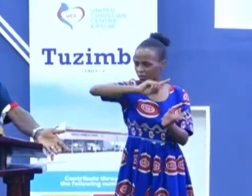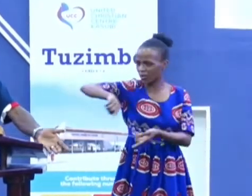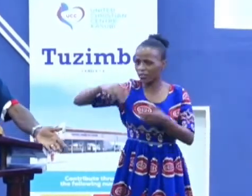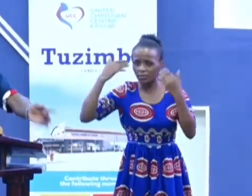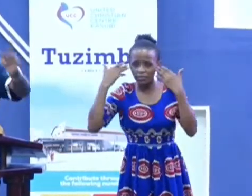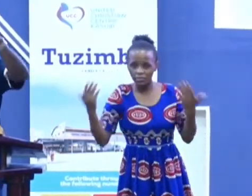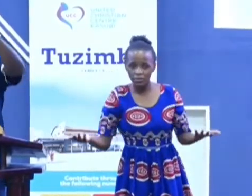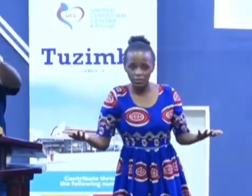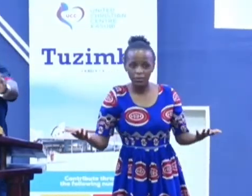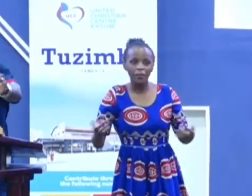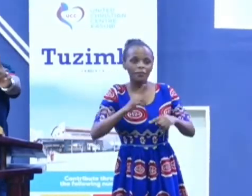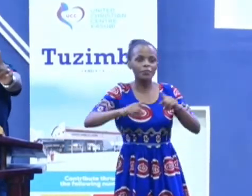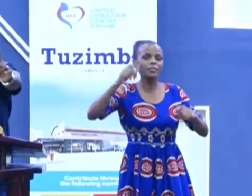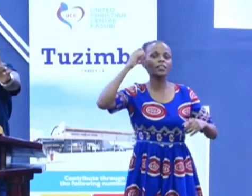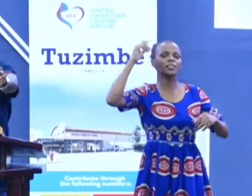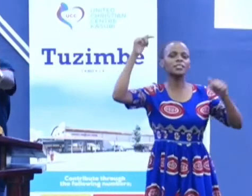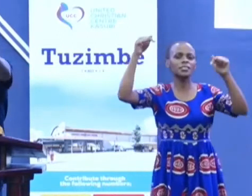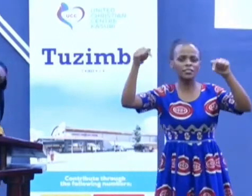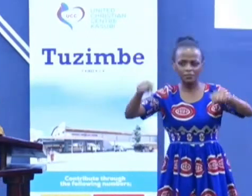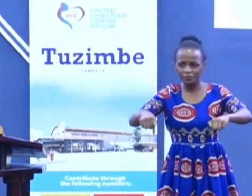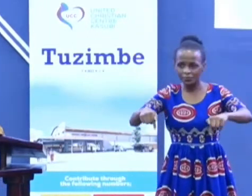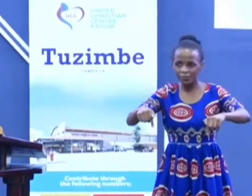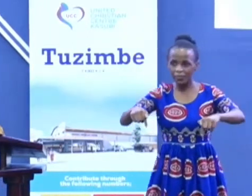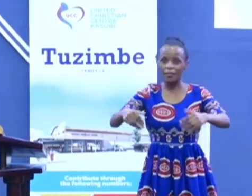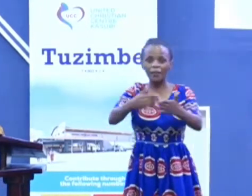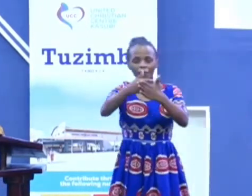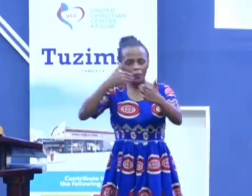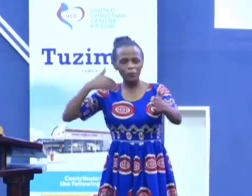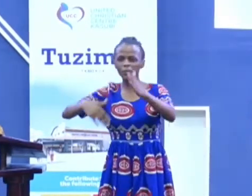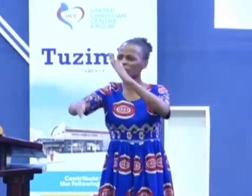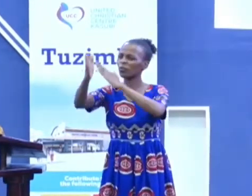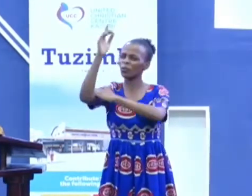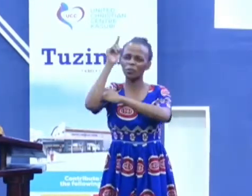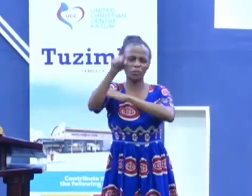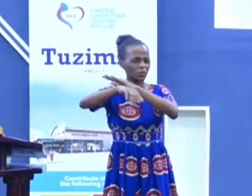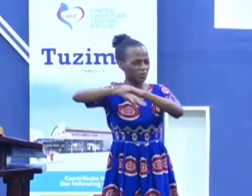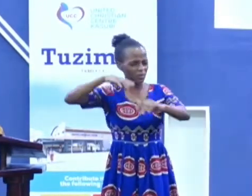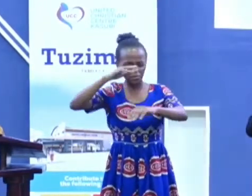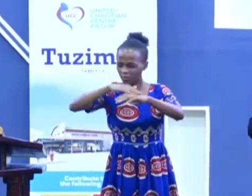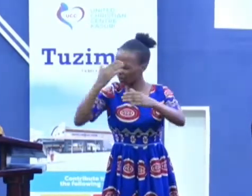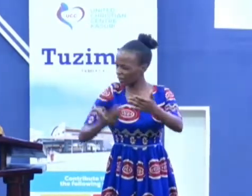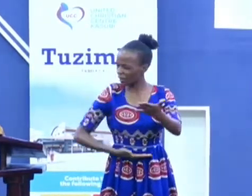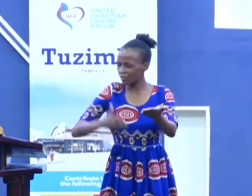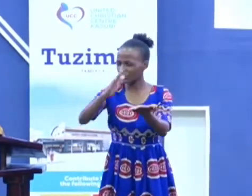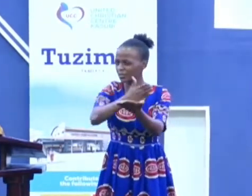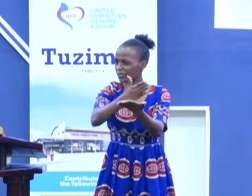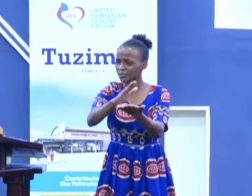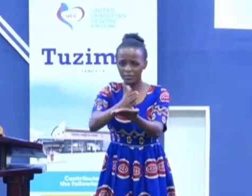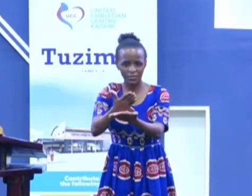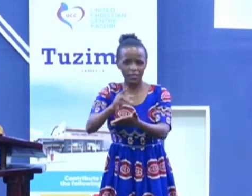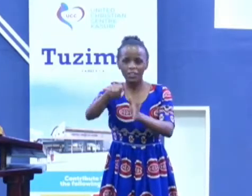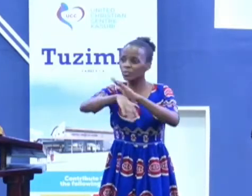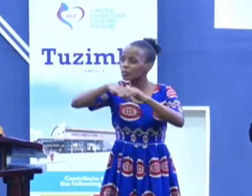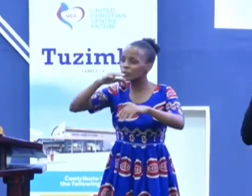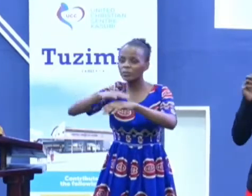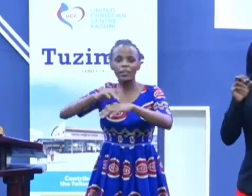been rejected. But understand it. Before the Lord, you didn't have any